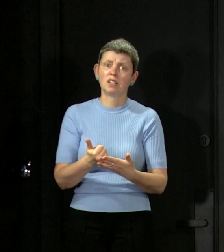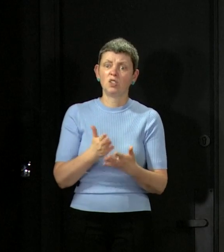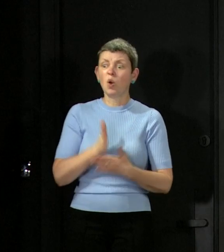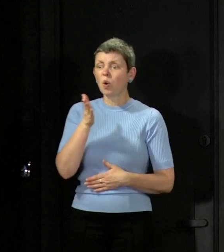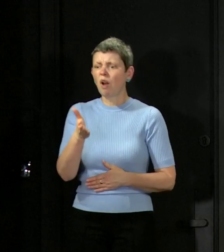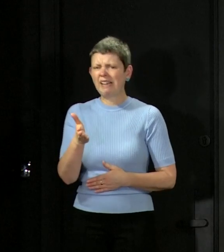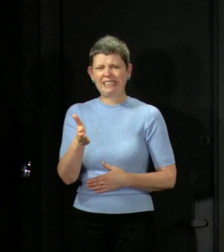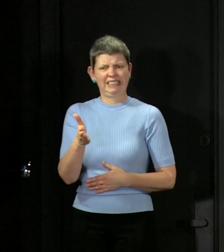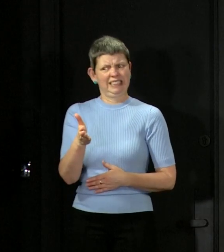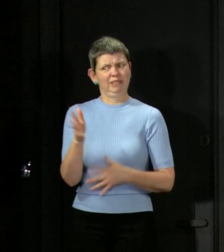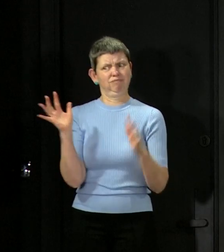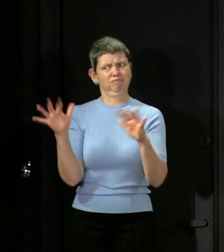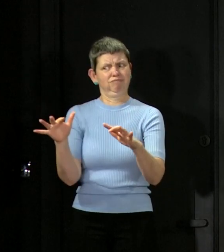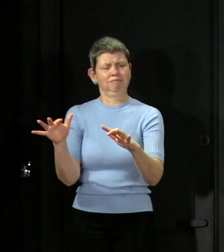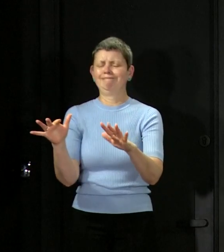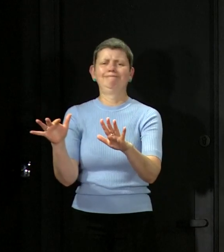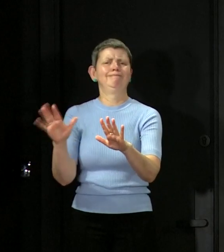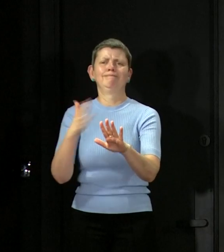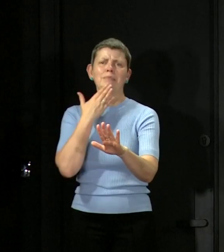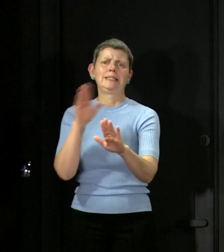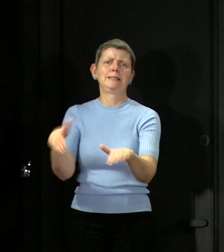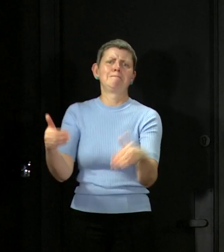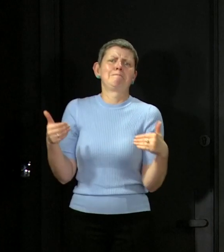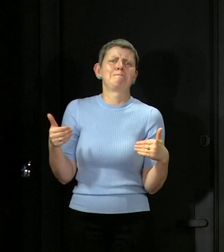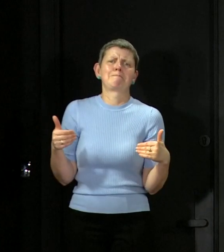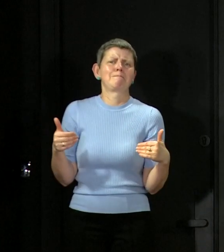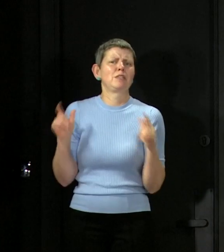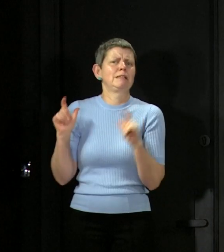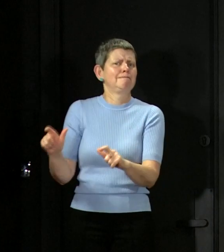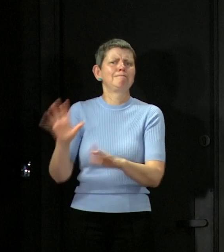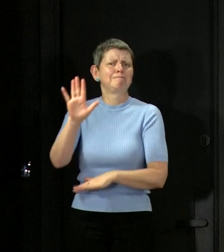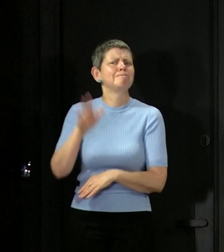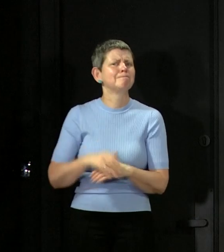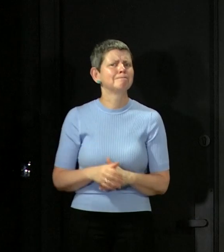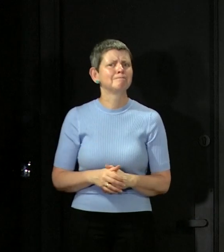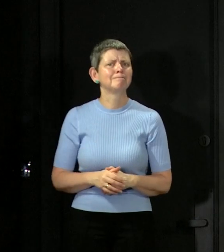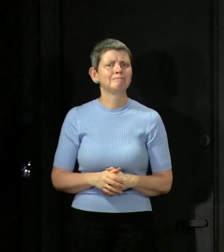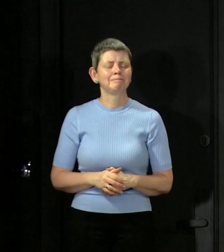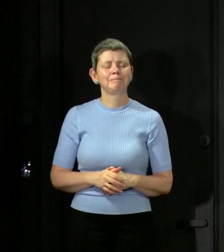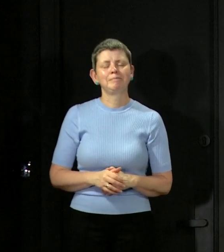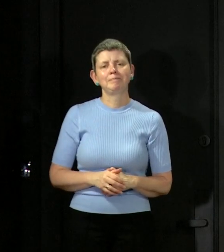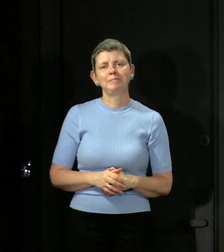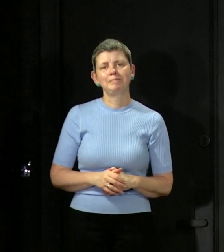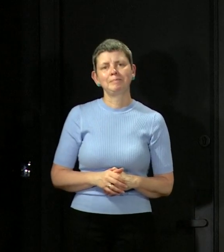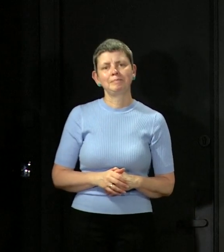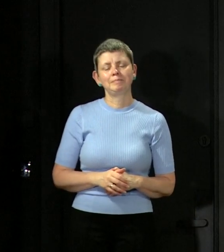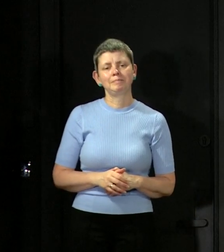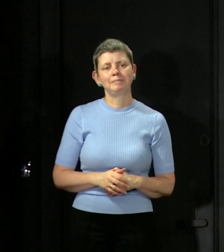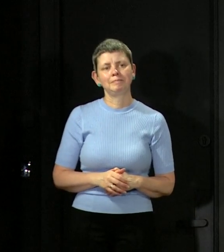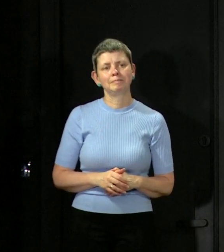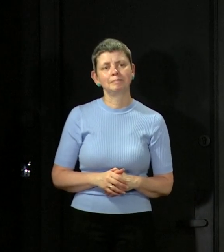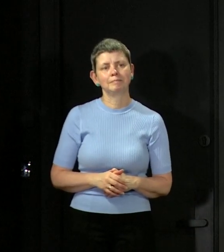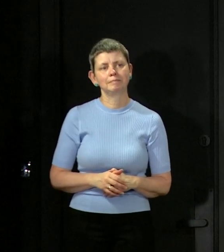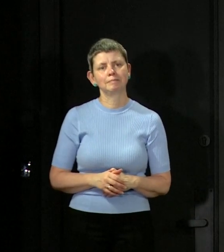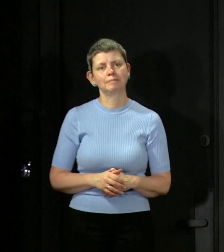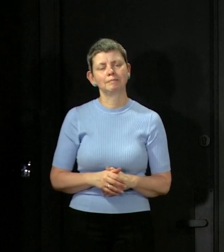and it's crowded, for your own sake, come away and don't stay there any longer than necessary. David